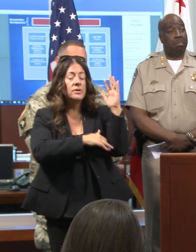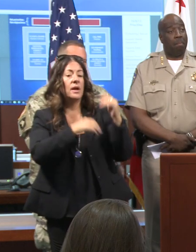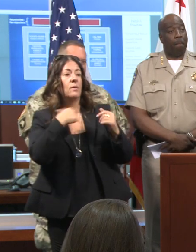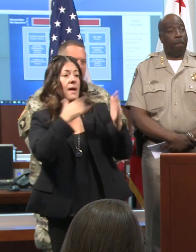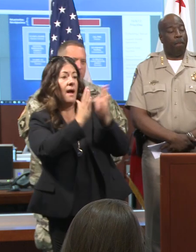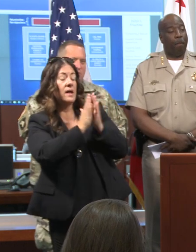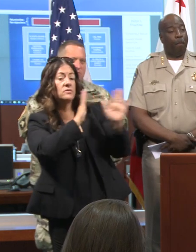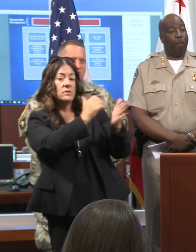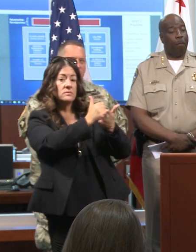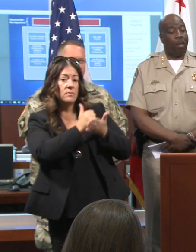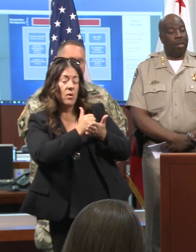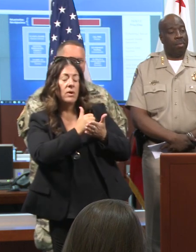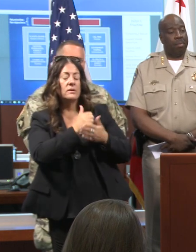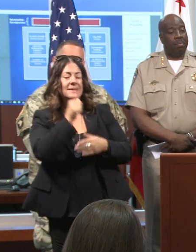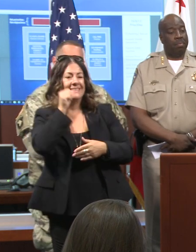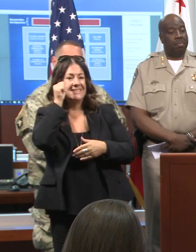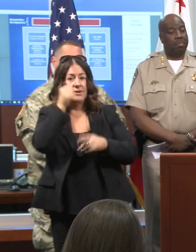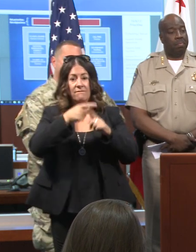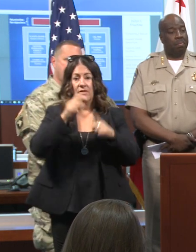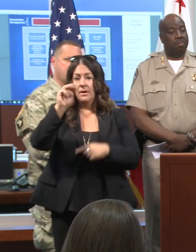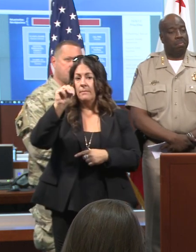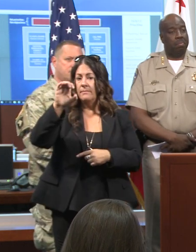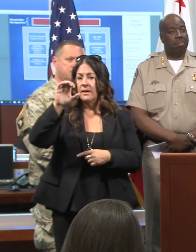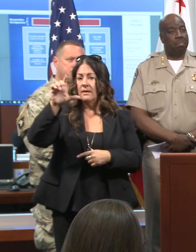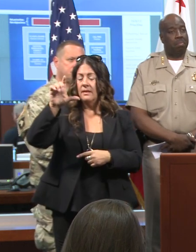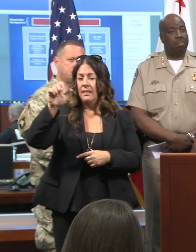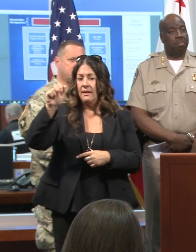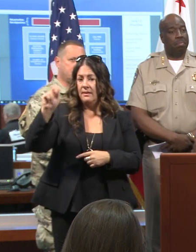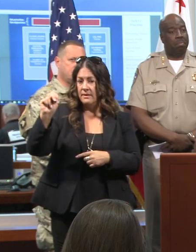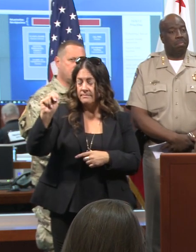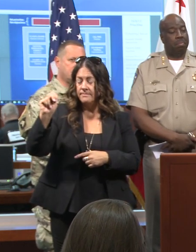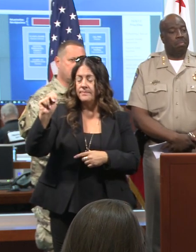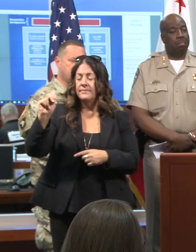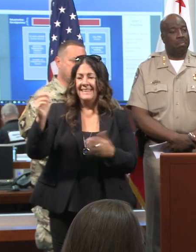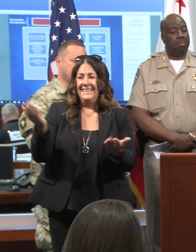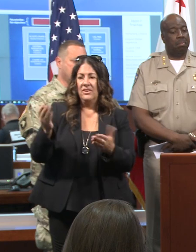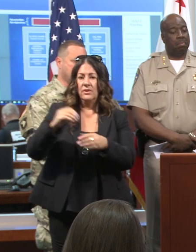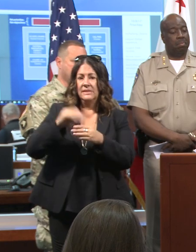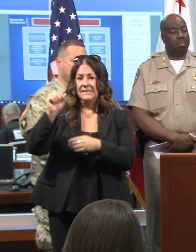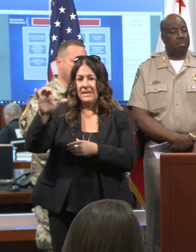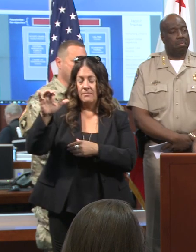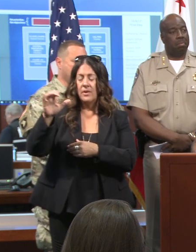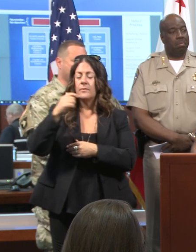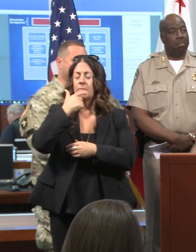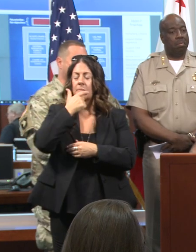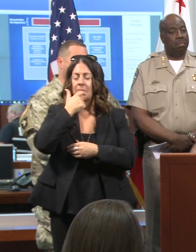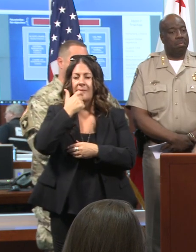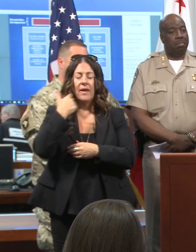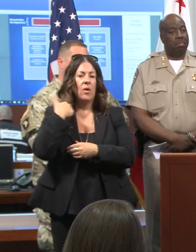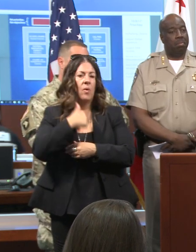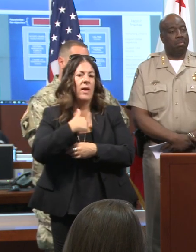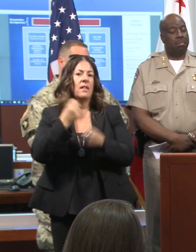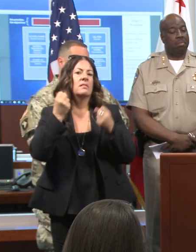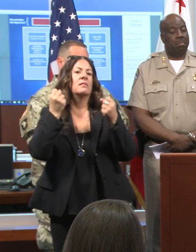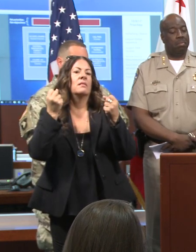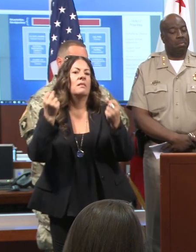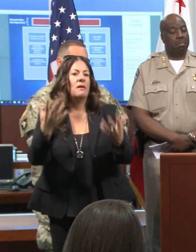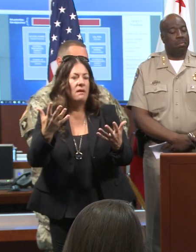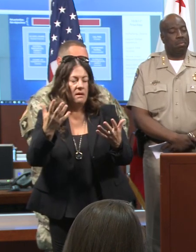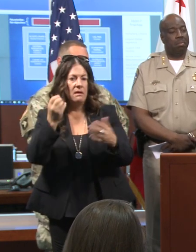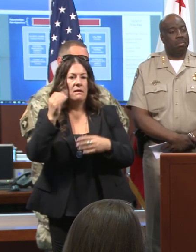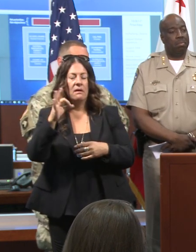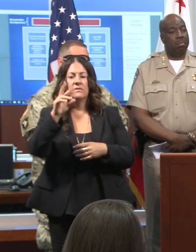example, just yesterday, out of our McClellan reload base here in Sacramento, we actually had a record amount of retardant pumped.